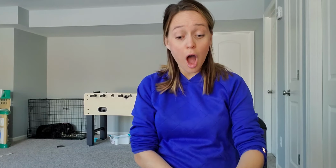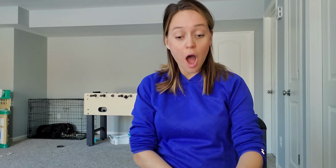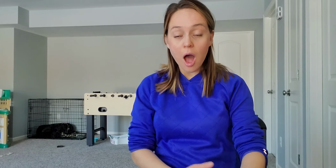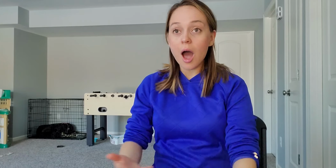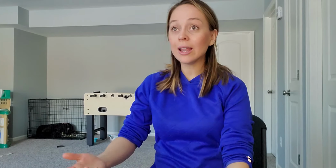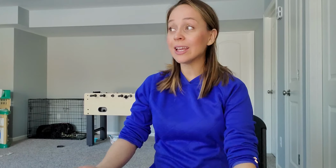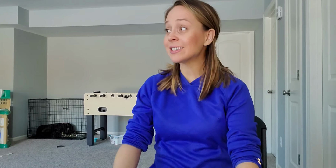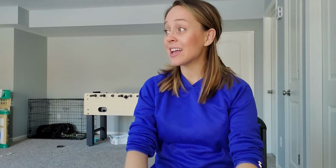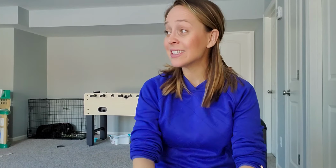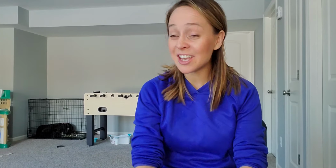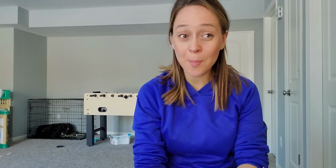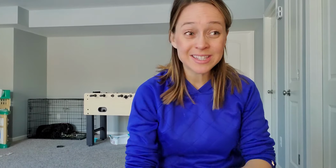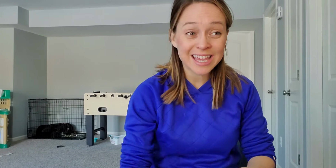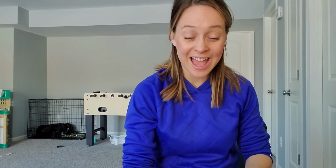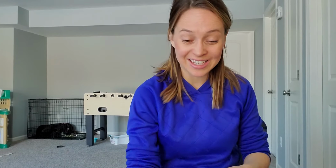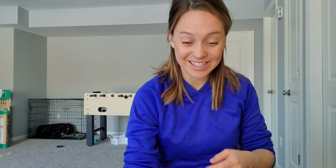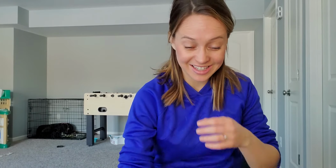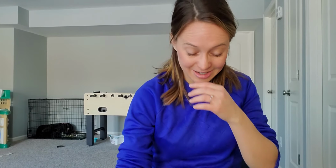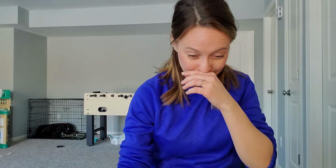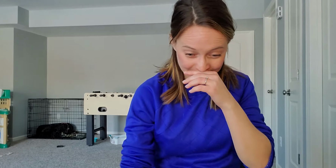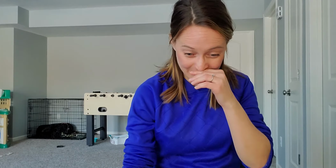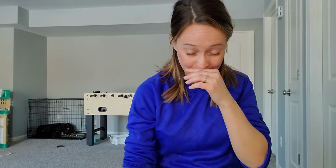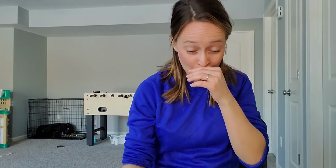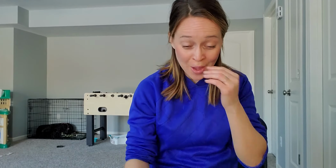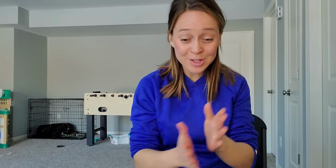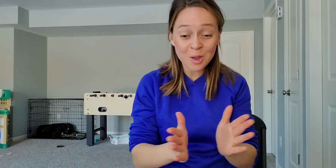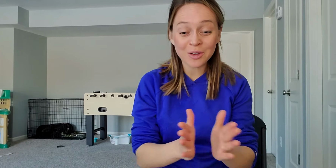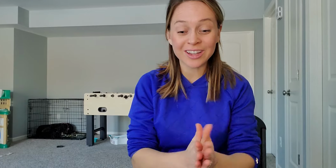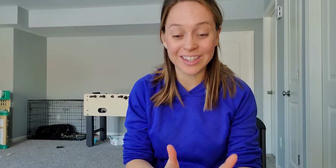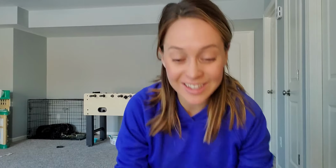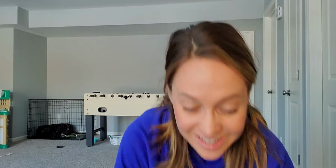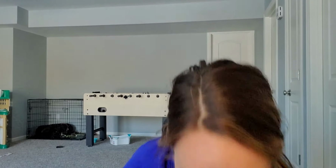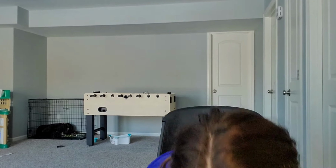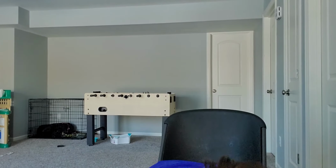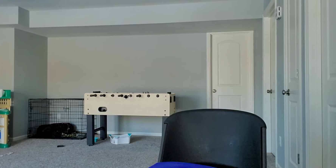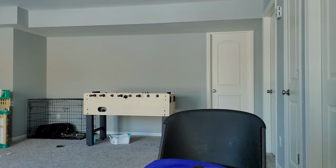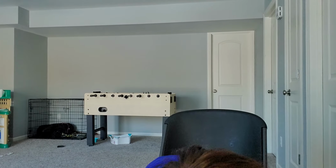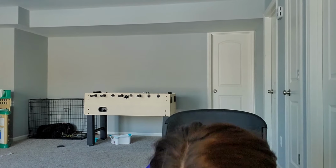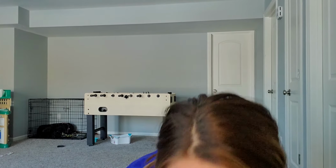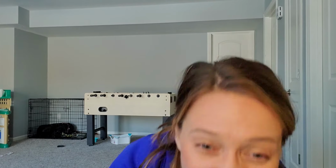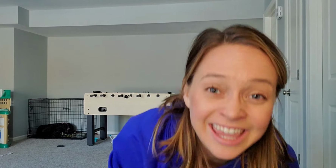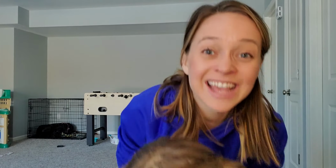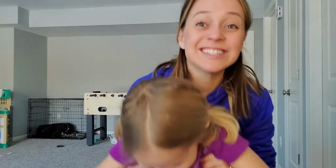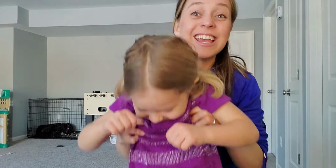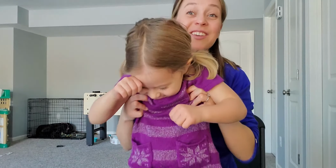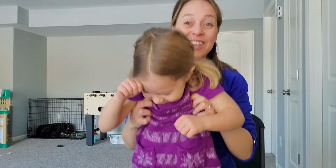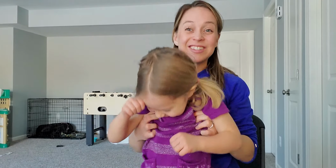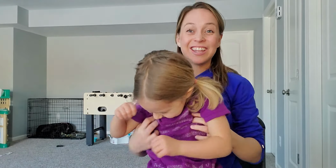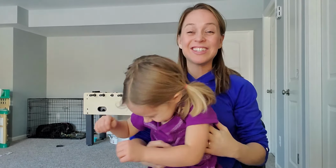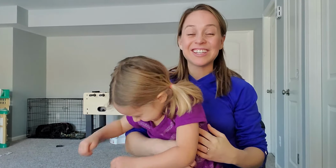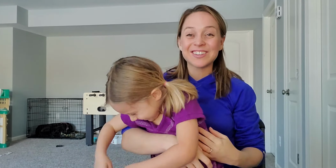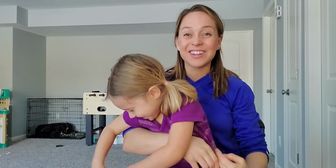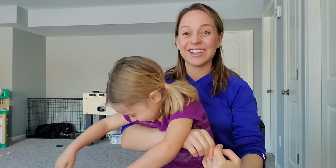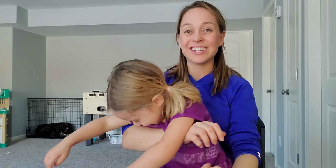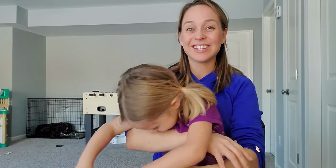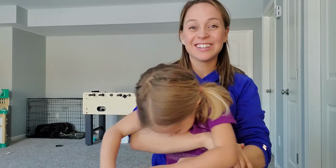Or, can I please have some apples? Alyssa, stand up and say that. That was good. No, that was so good. That was so good. I can't say it the way you said it. You said it so good. Alyssa,